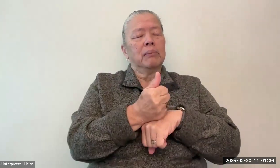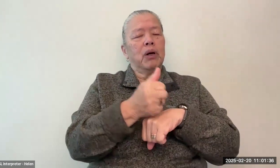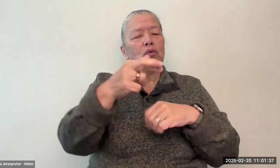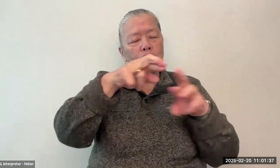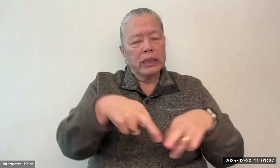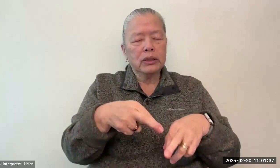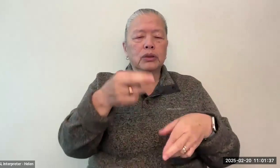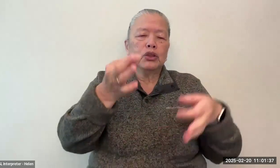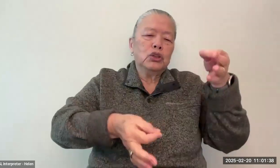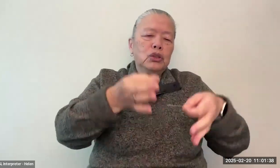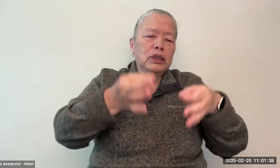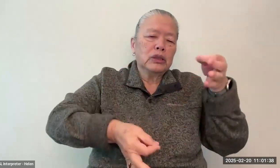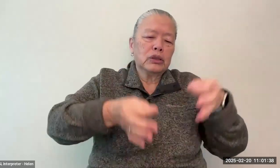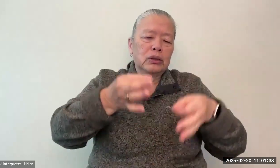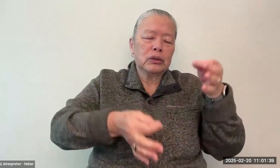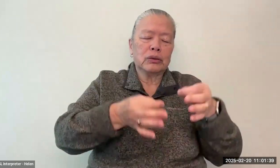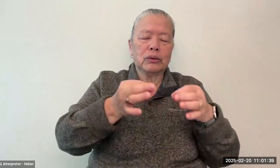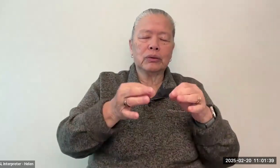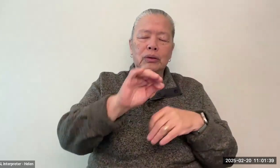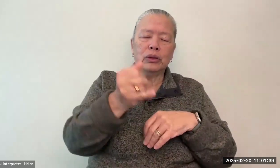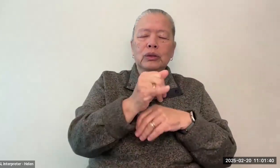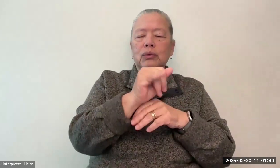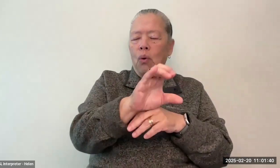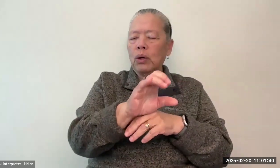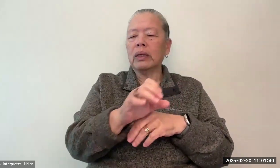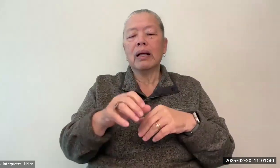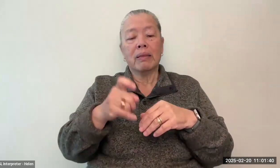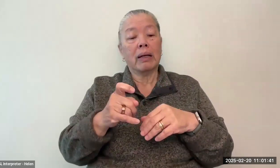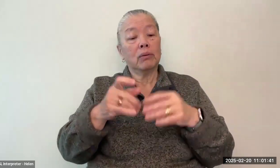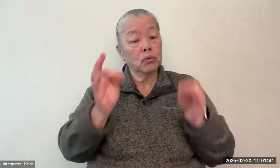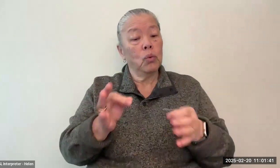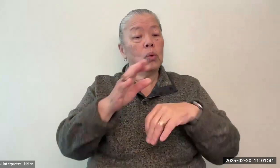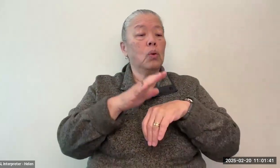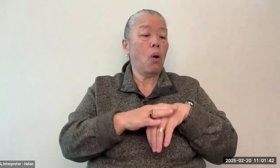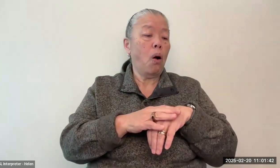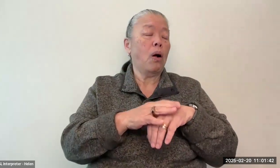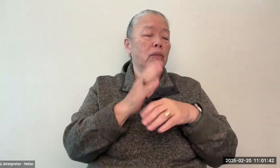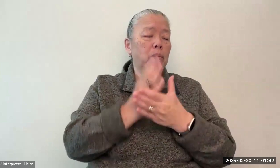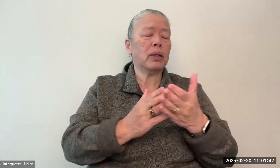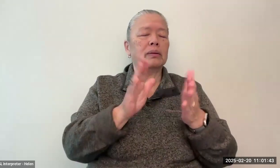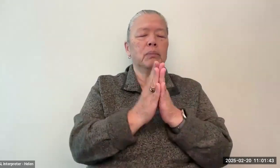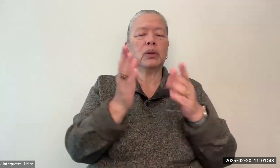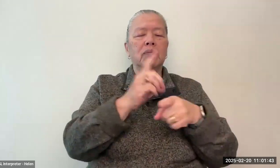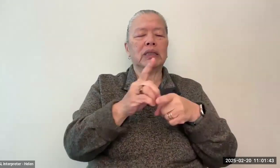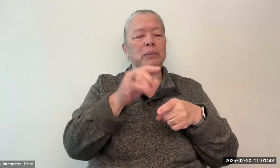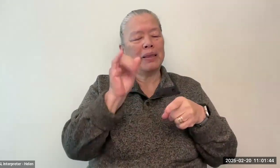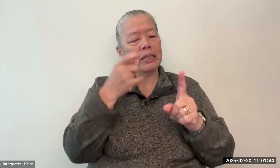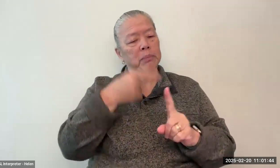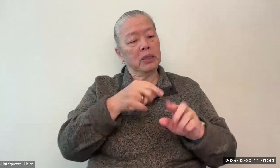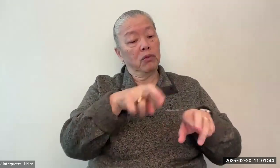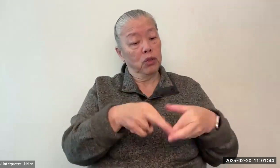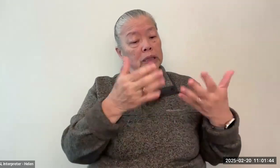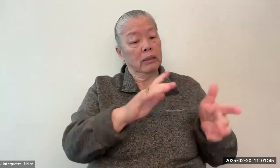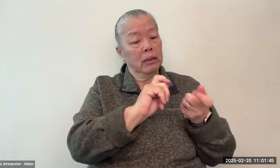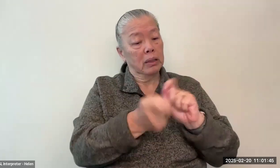questions arising from parts of the discipline that that region had adapted. So they can address those